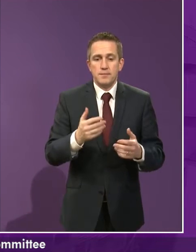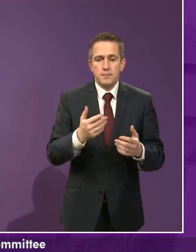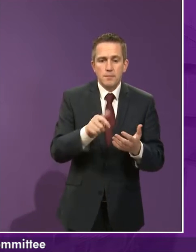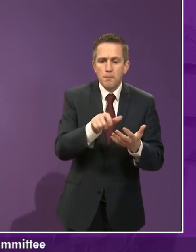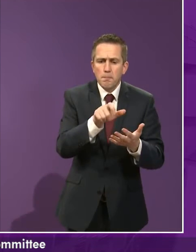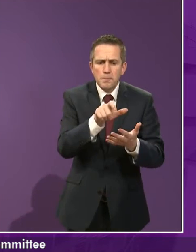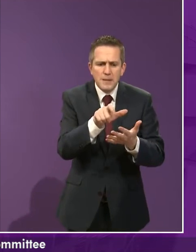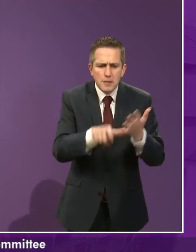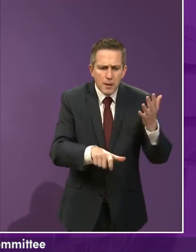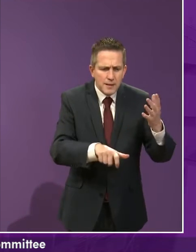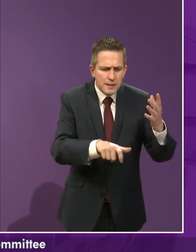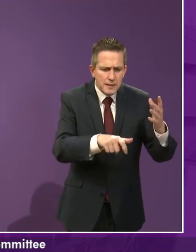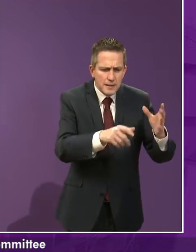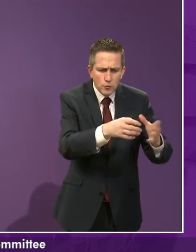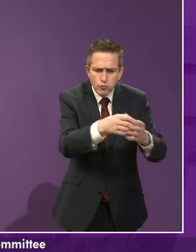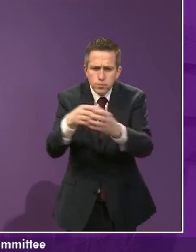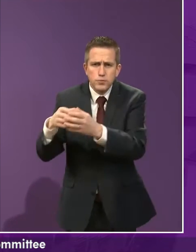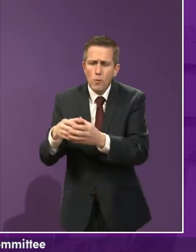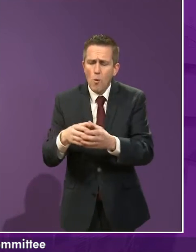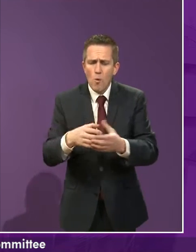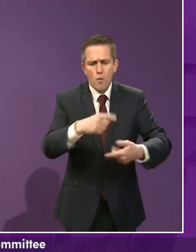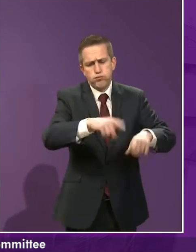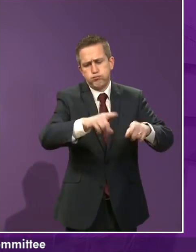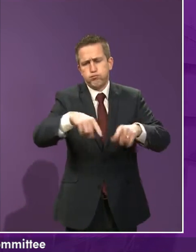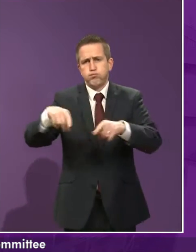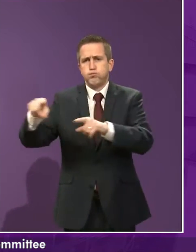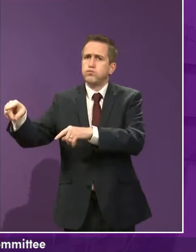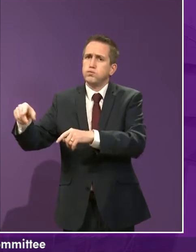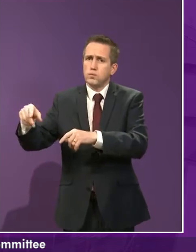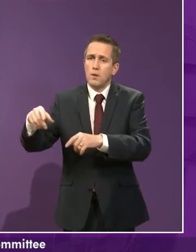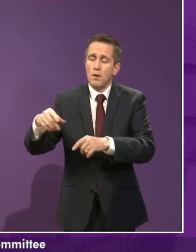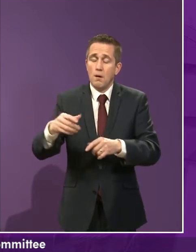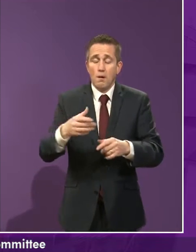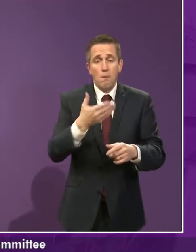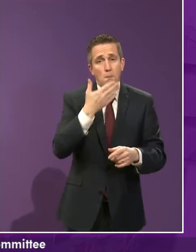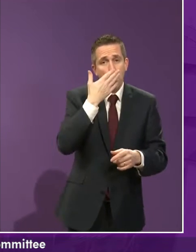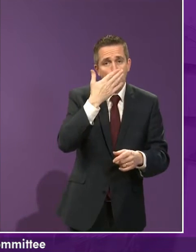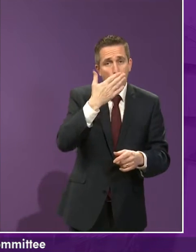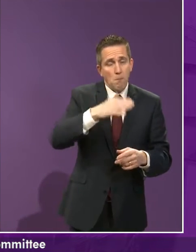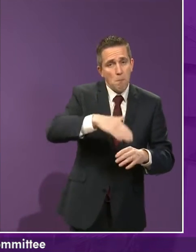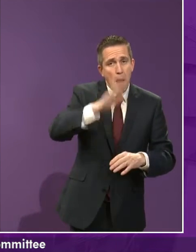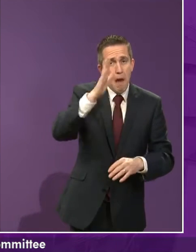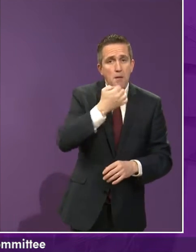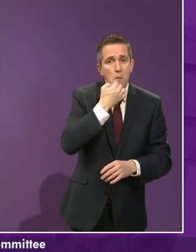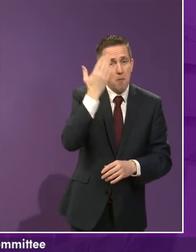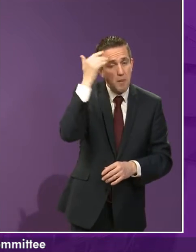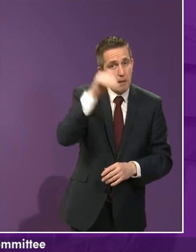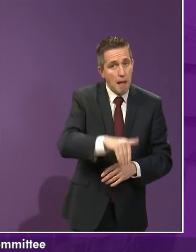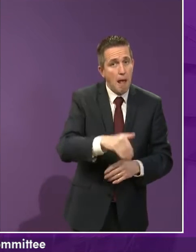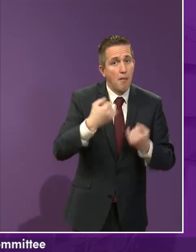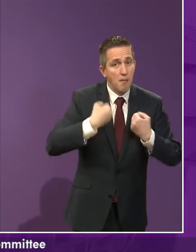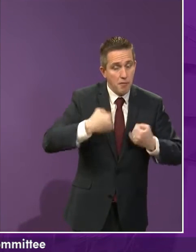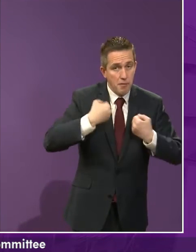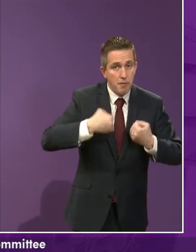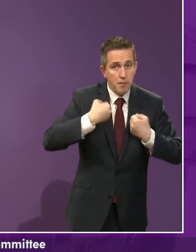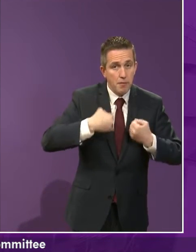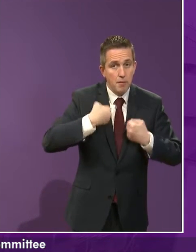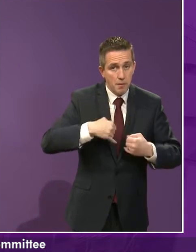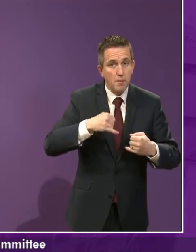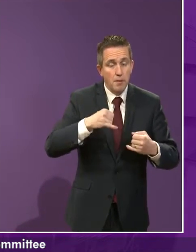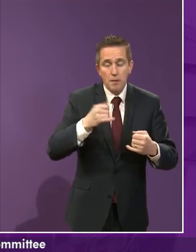of disabilities are changing. There's been an increase in mental health disclosure, which reflects, I know it's reflective of